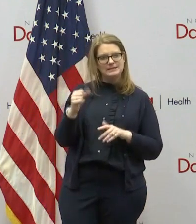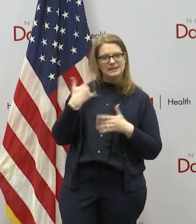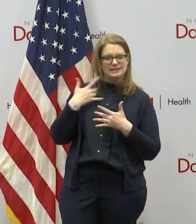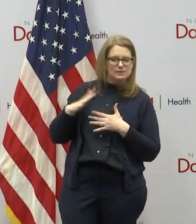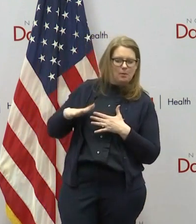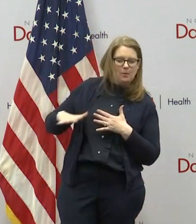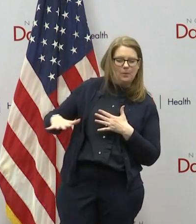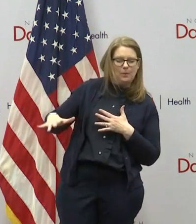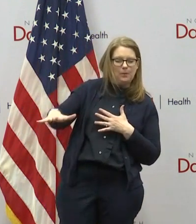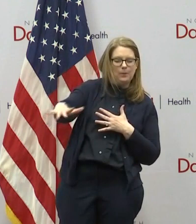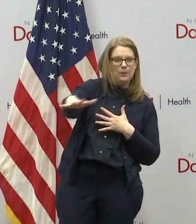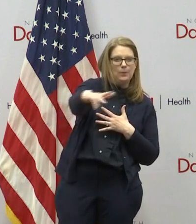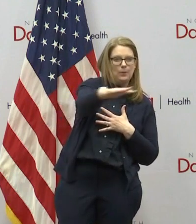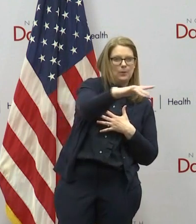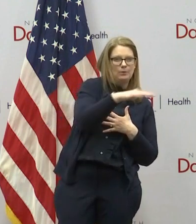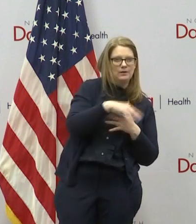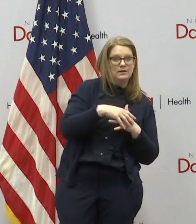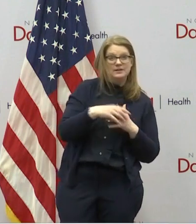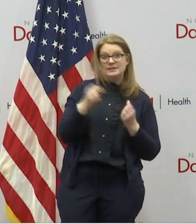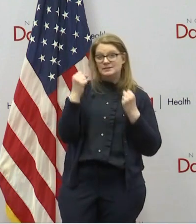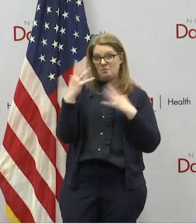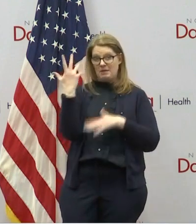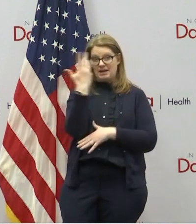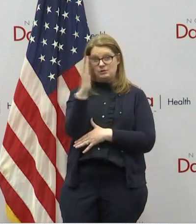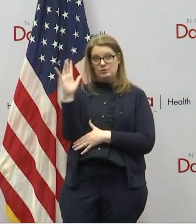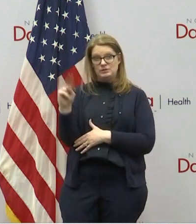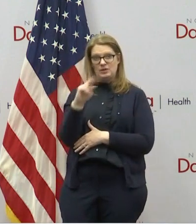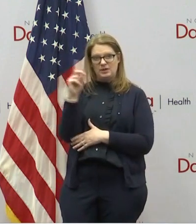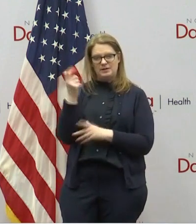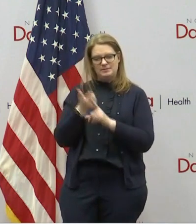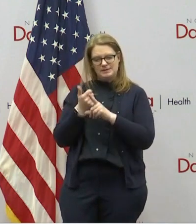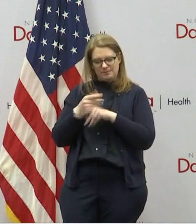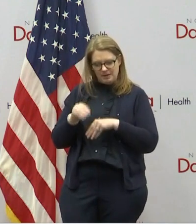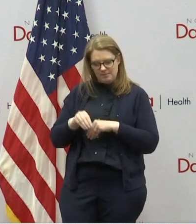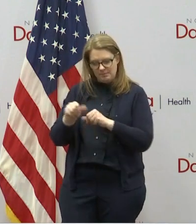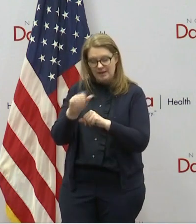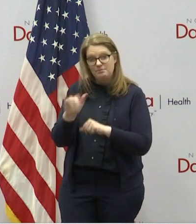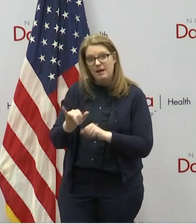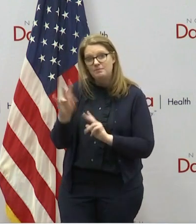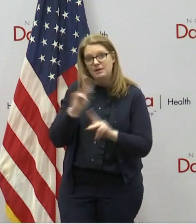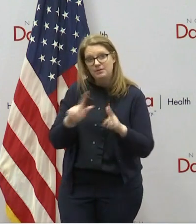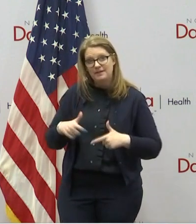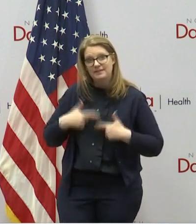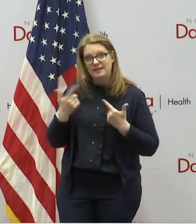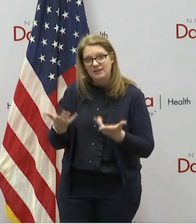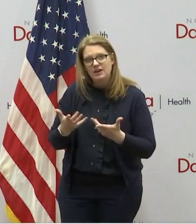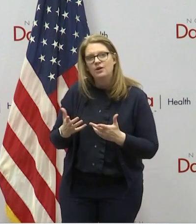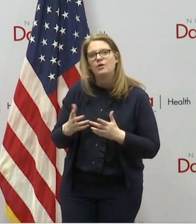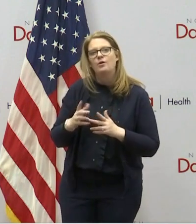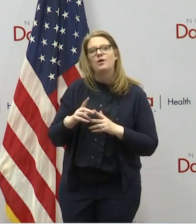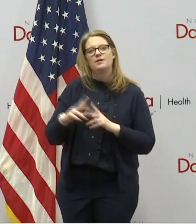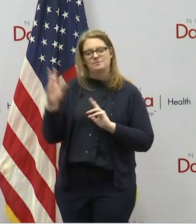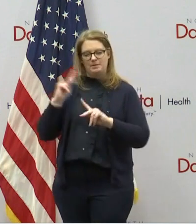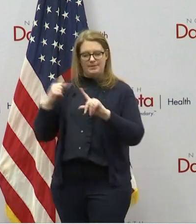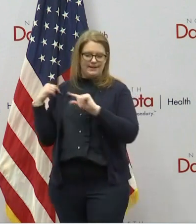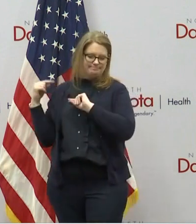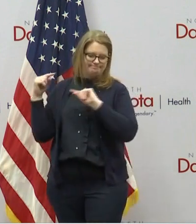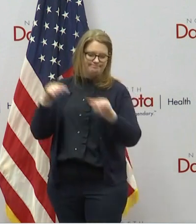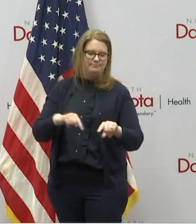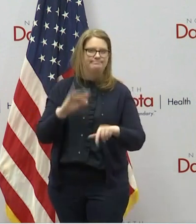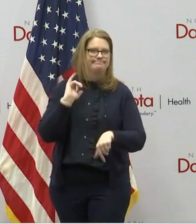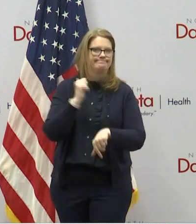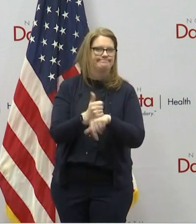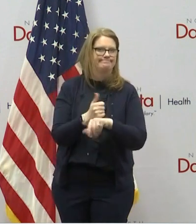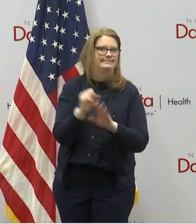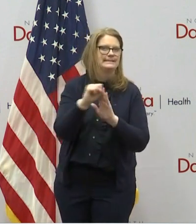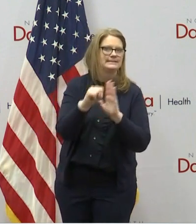So many of the trees in North Dakota have been planted either by North Dakotans or by our ancestors. And